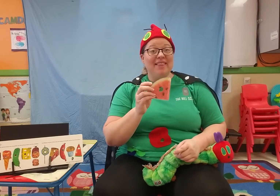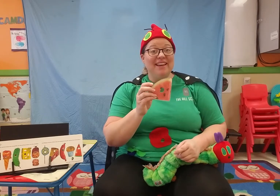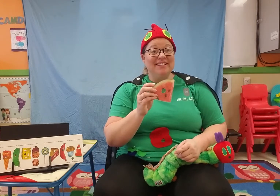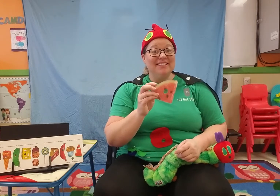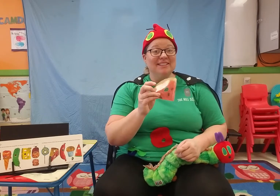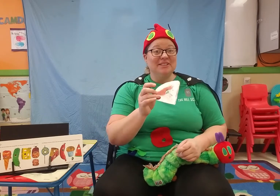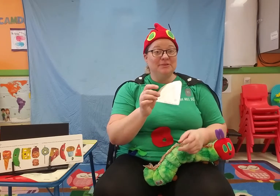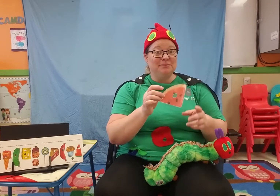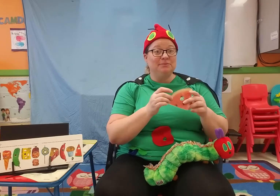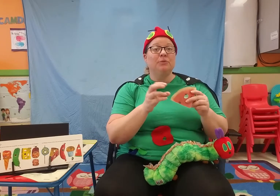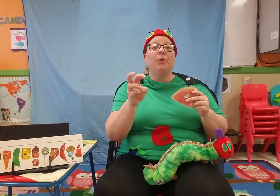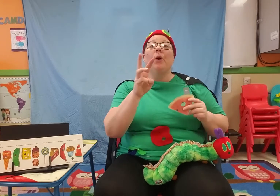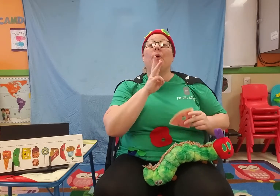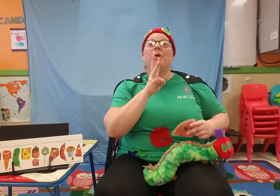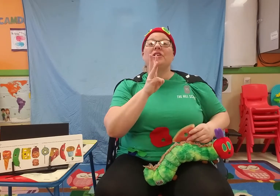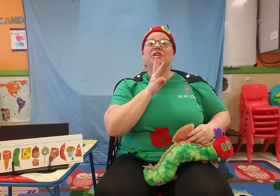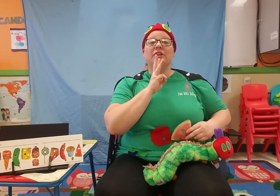Watermelon. Water.